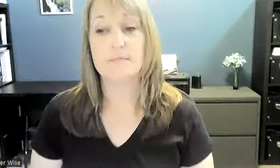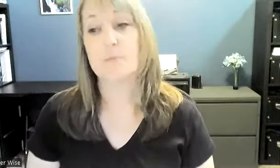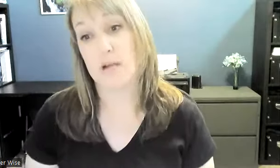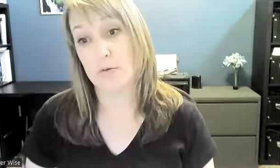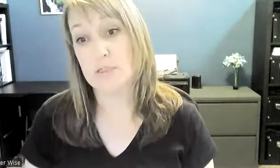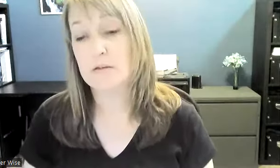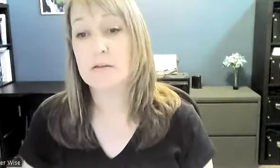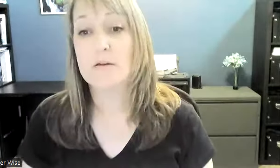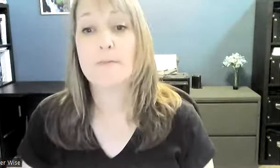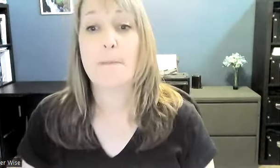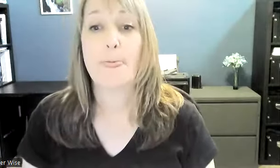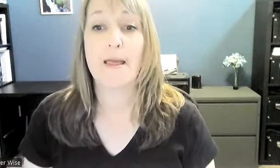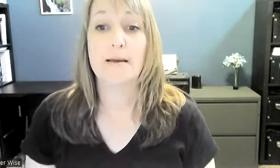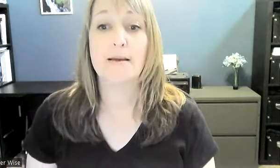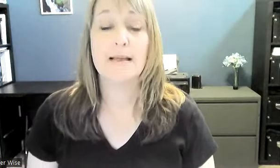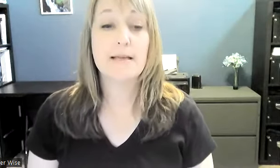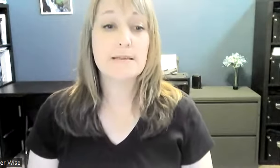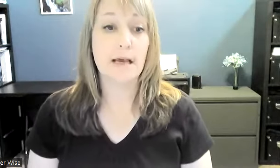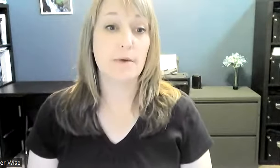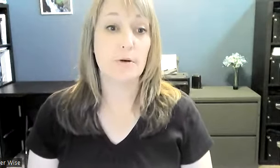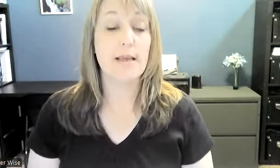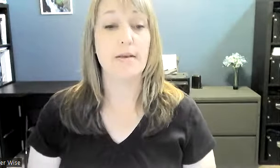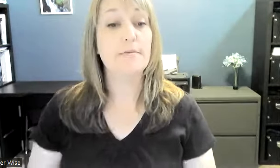or out, and then inside or in.